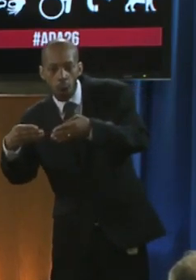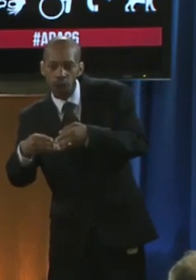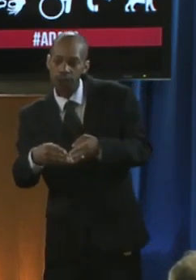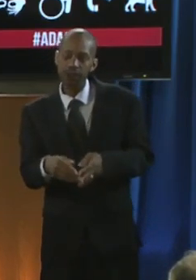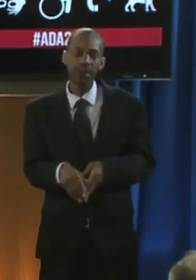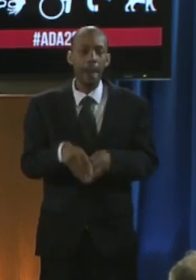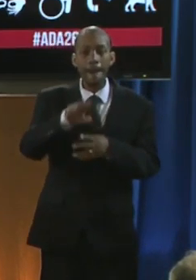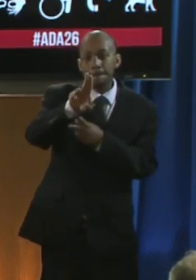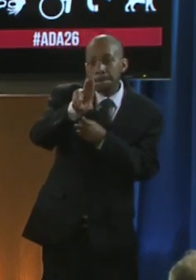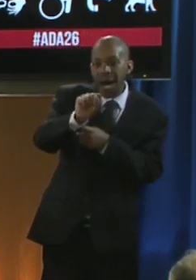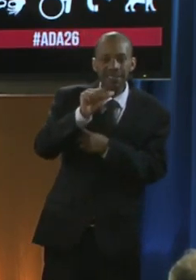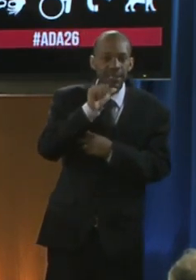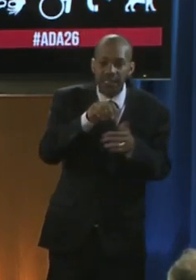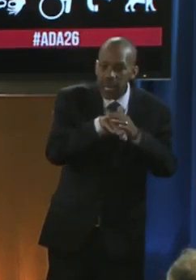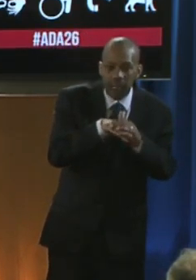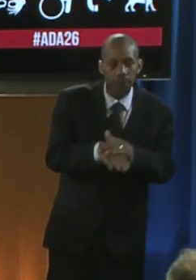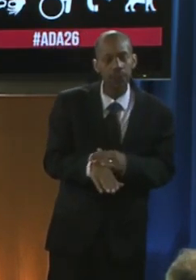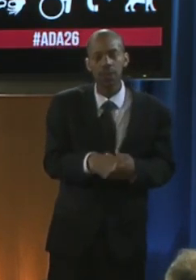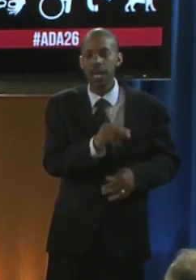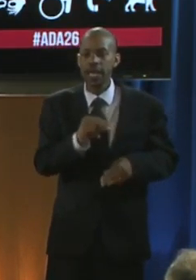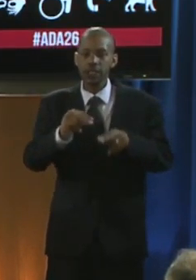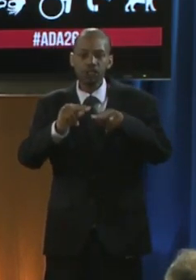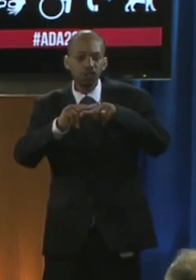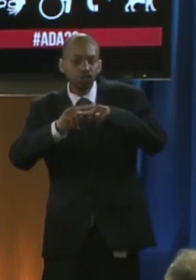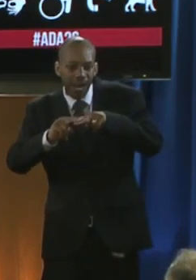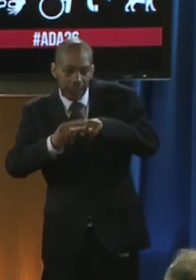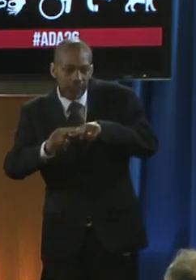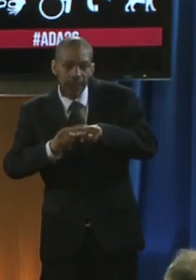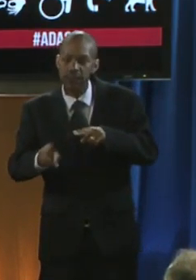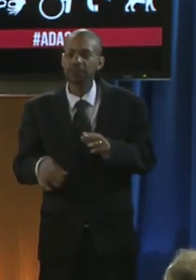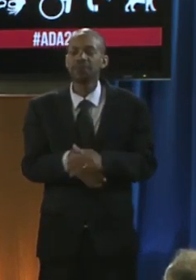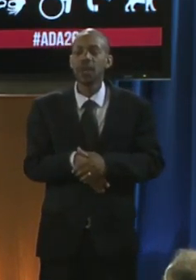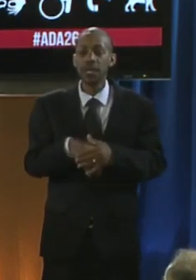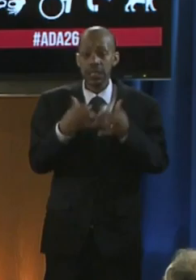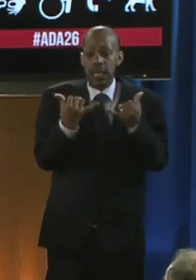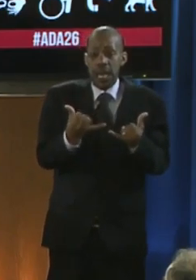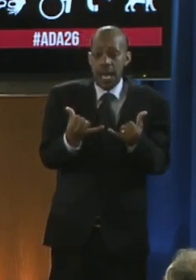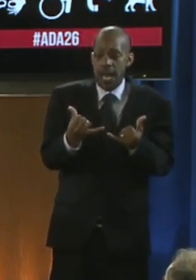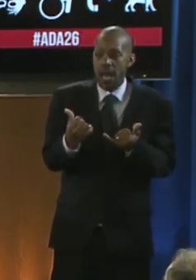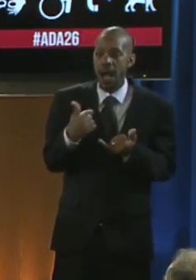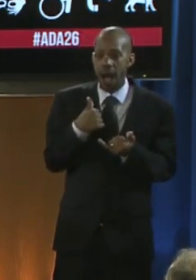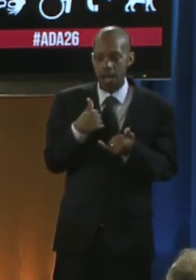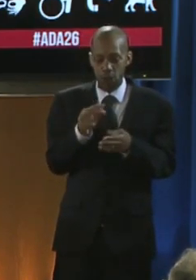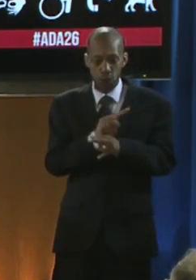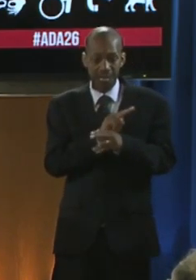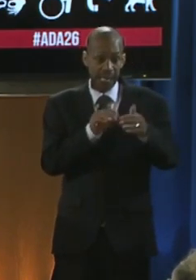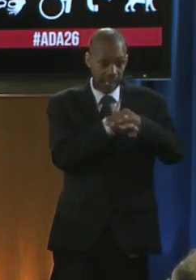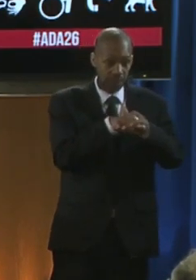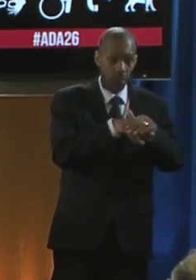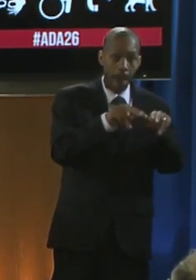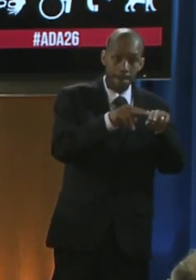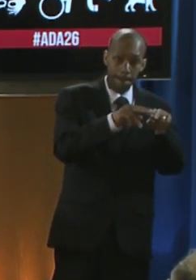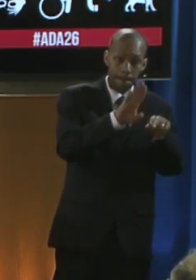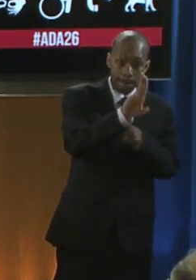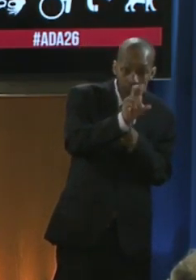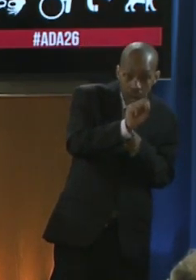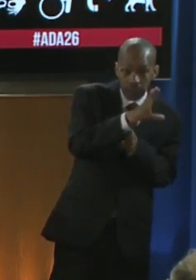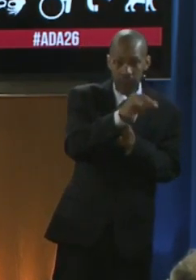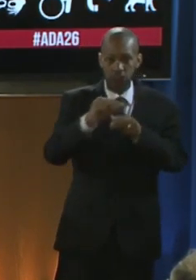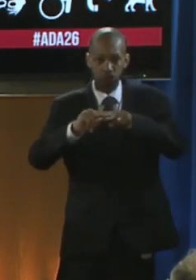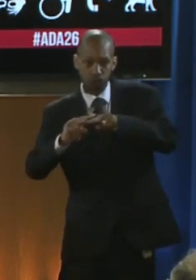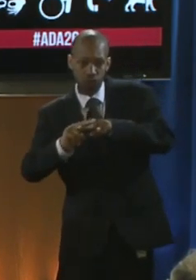inaccessible buses, and trains being transformed. Today, I take an accessible bus and train to and from